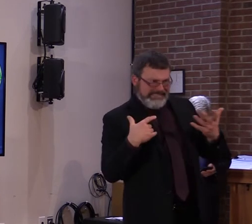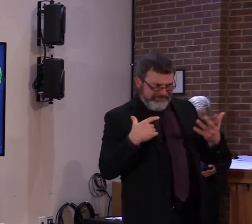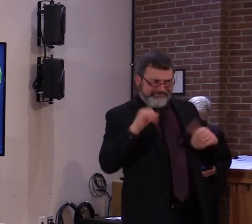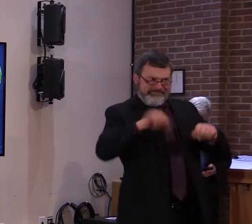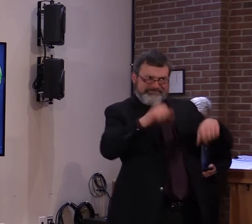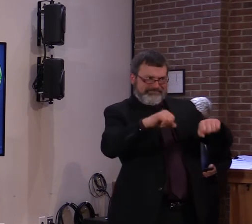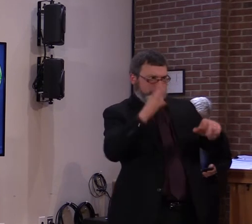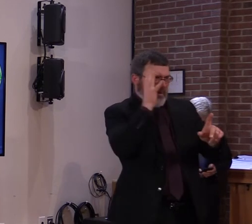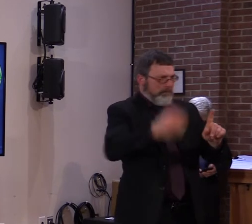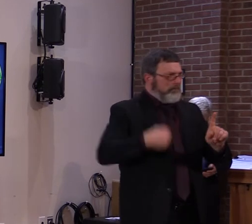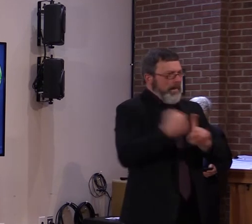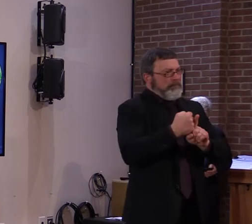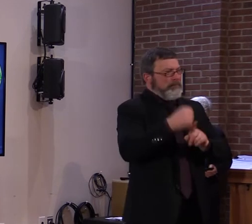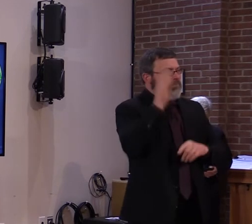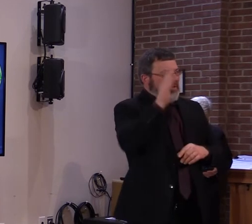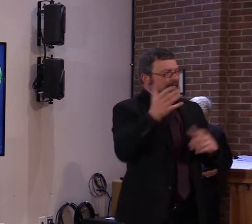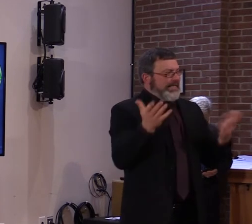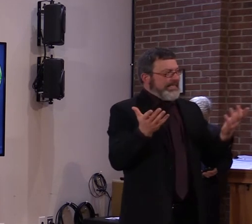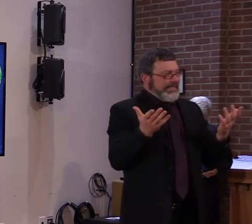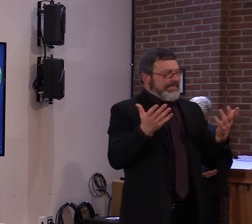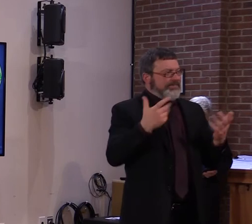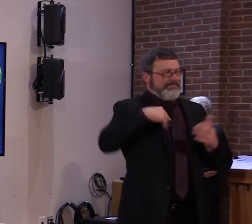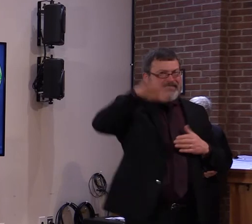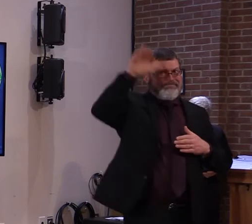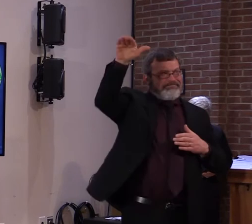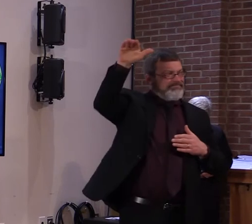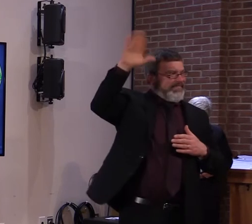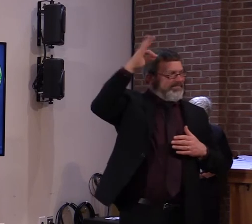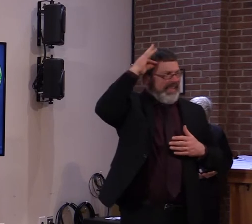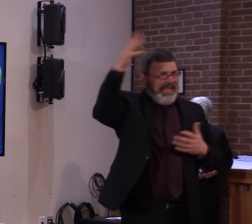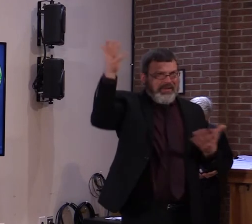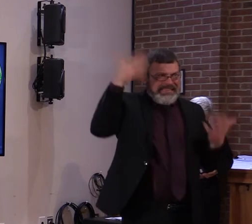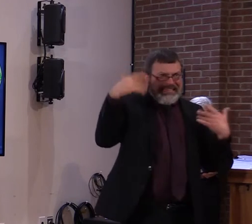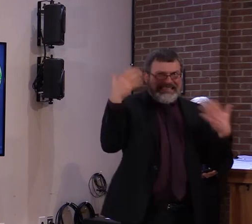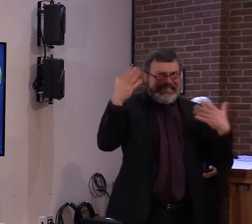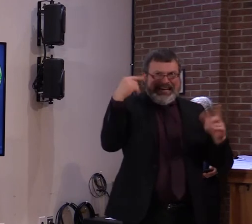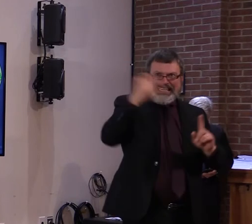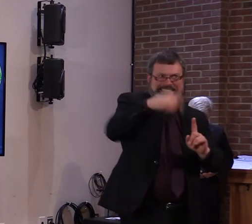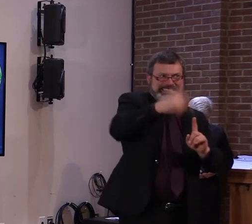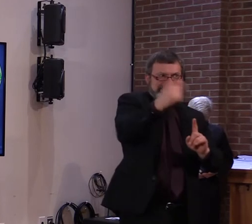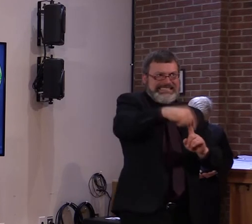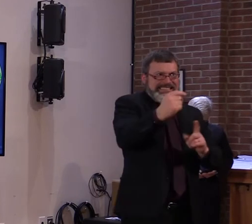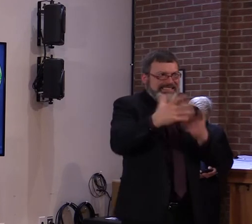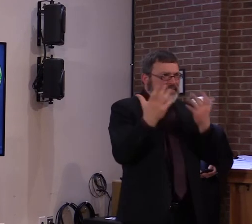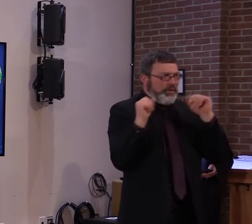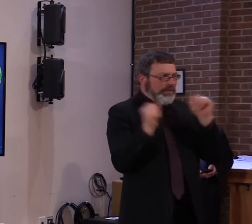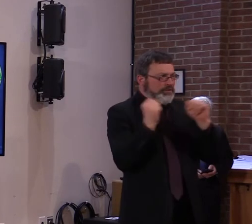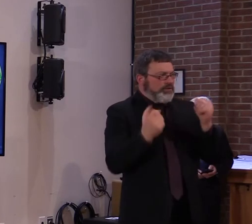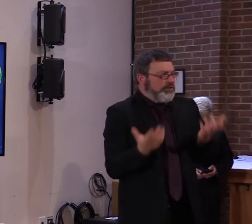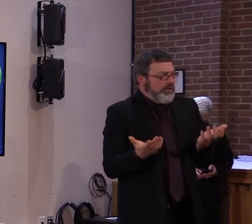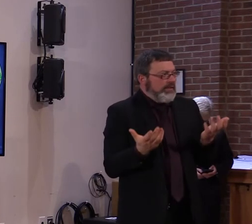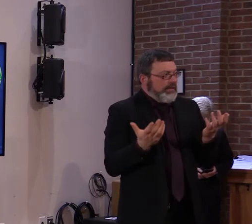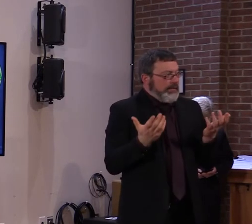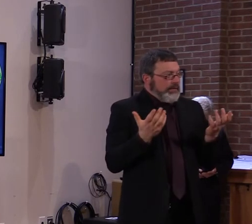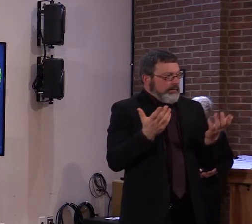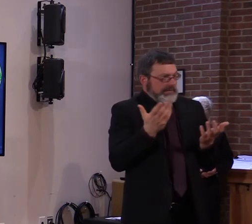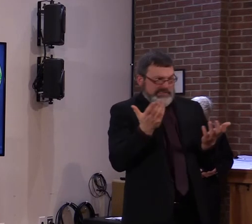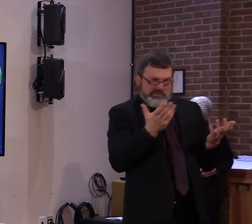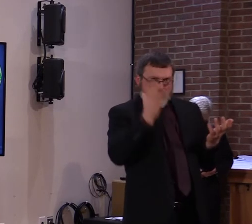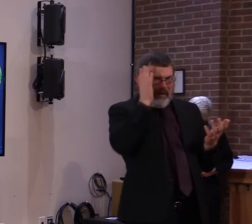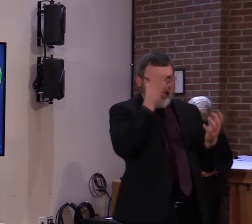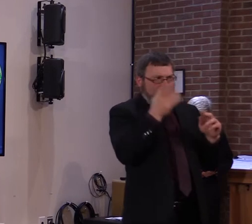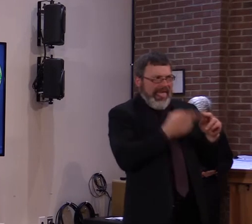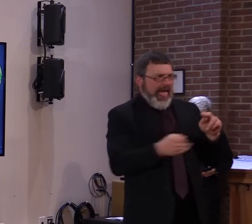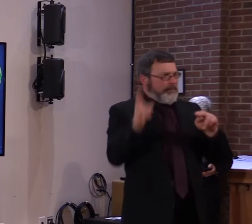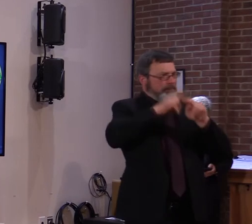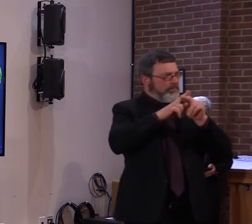We've made our concerns know to the Secretary of Labor, but also to try and determine what